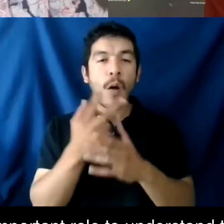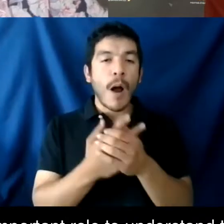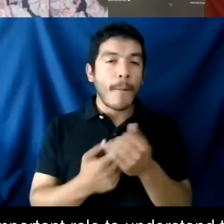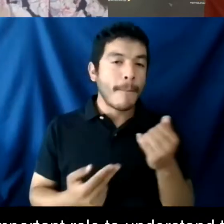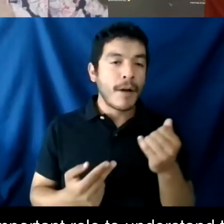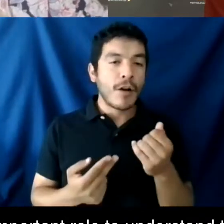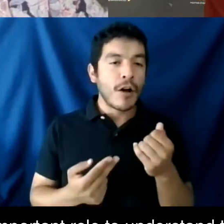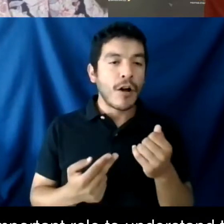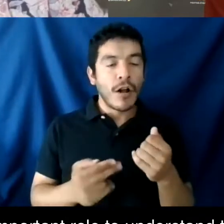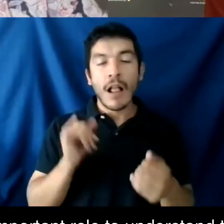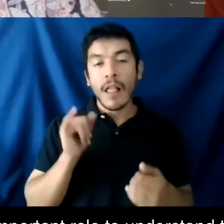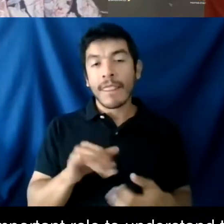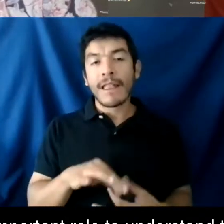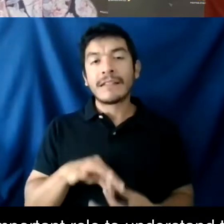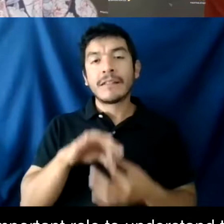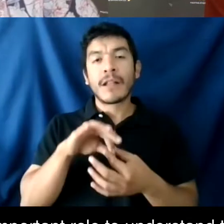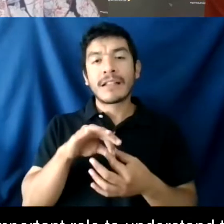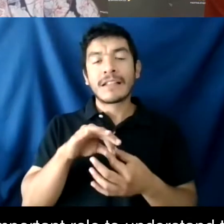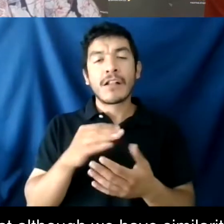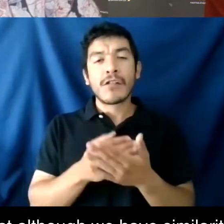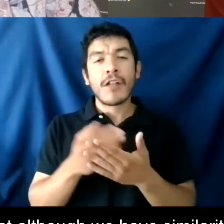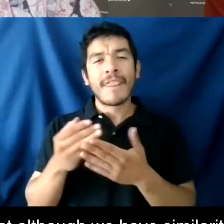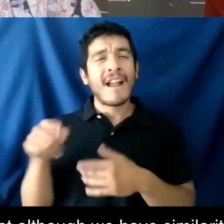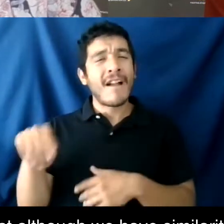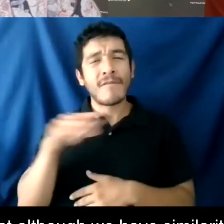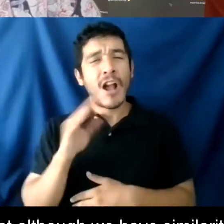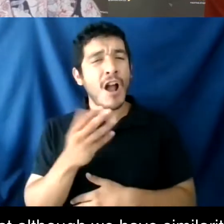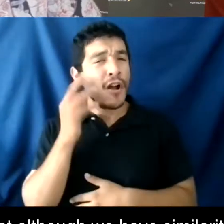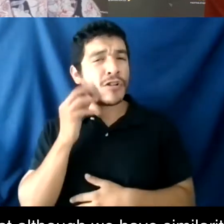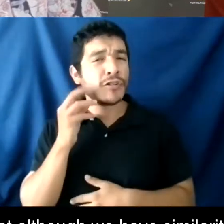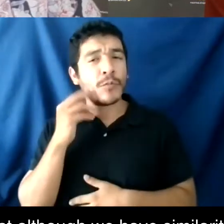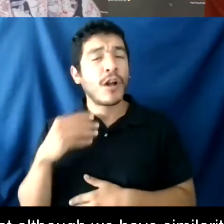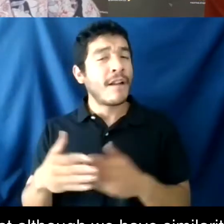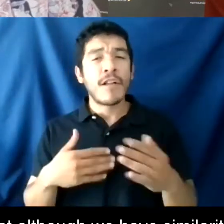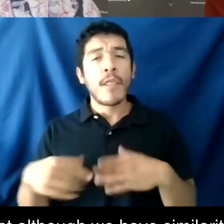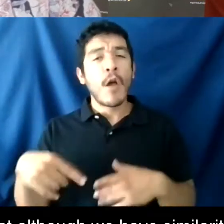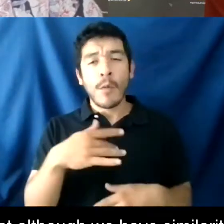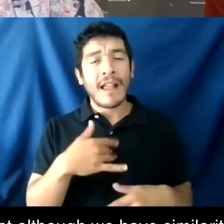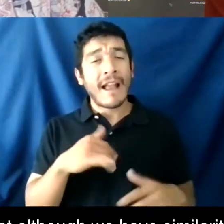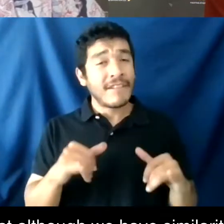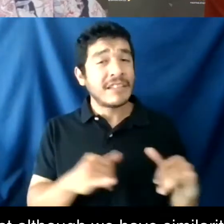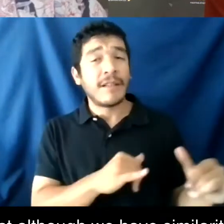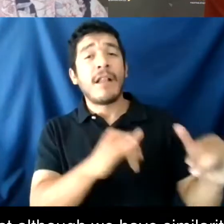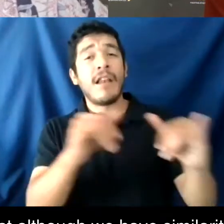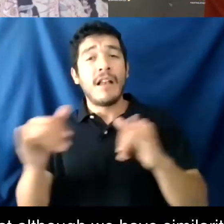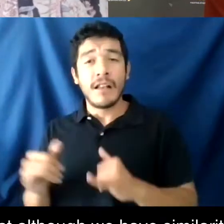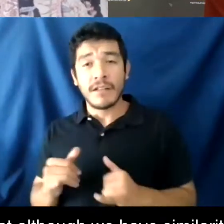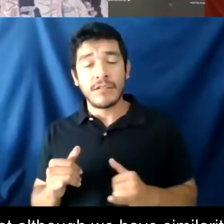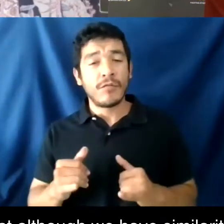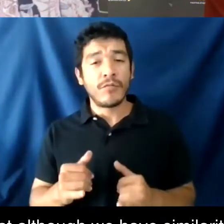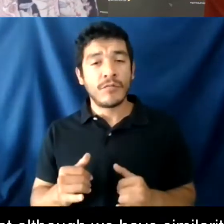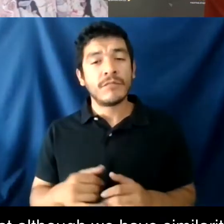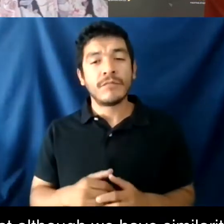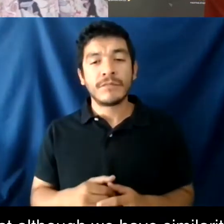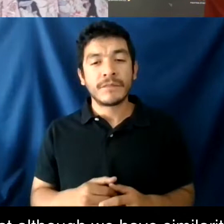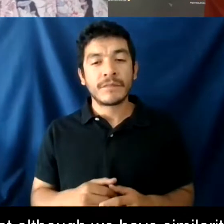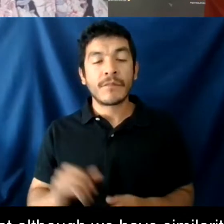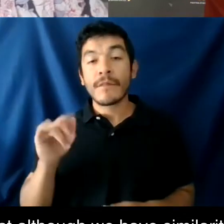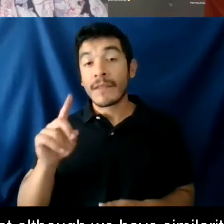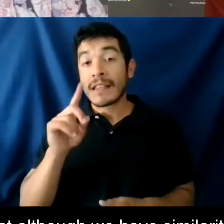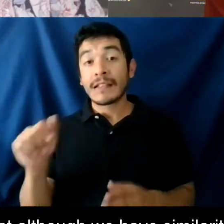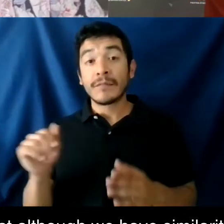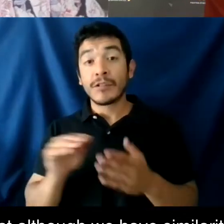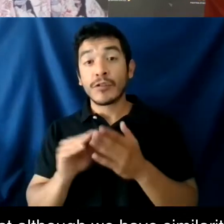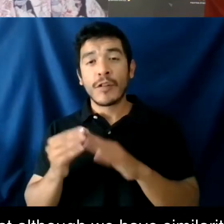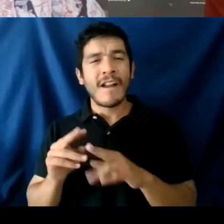the unique aspect of this experience is that although we have similarities, the disability community